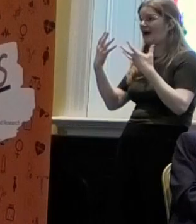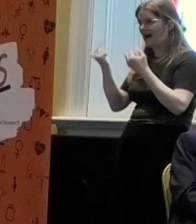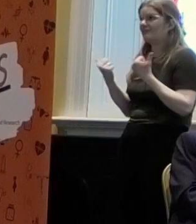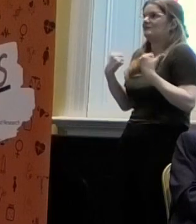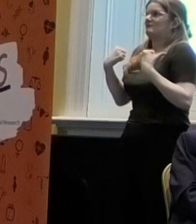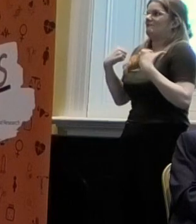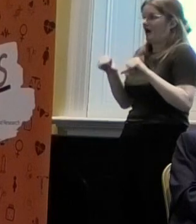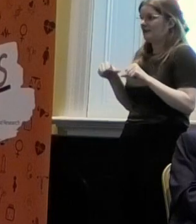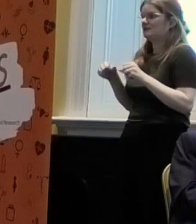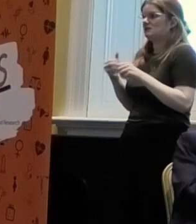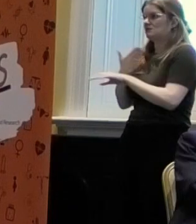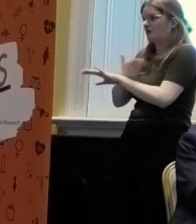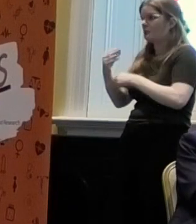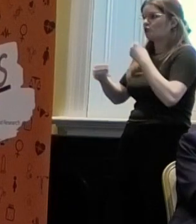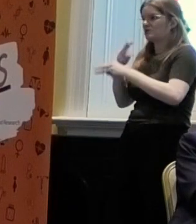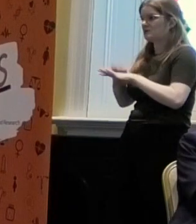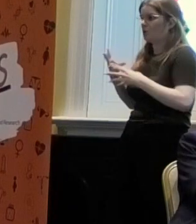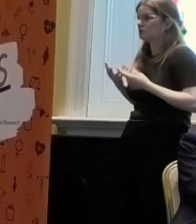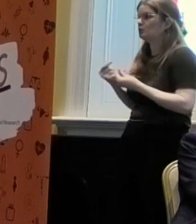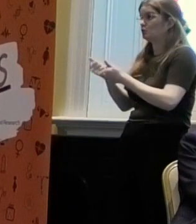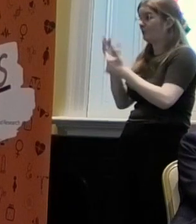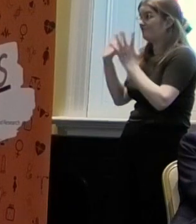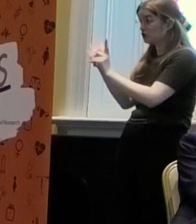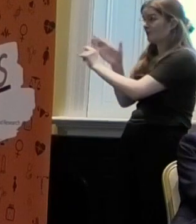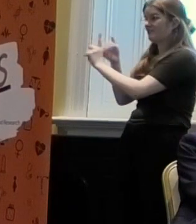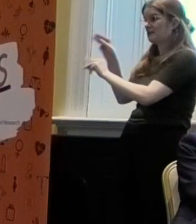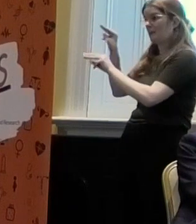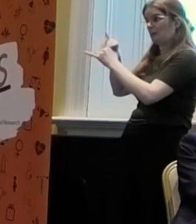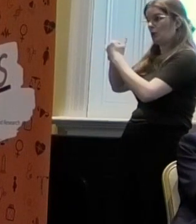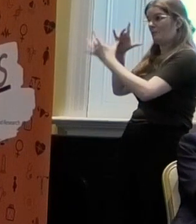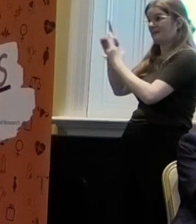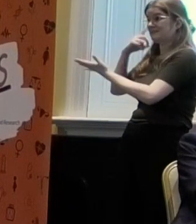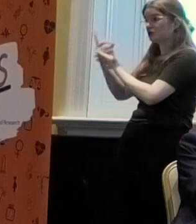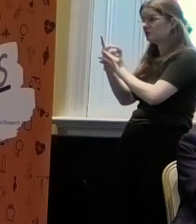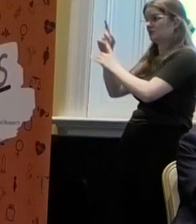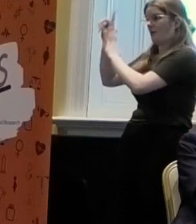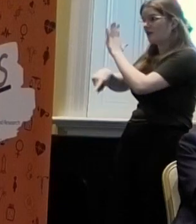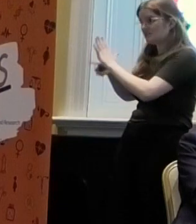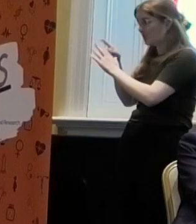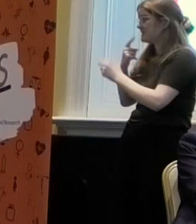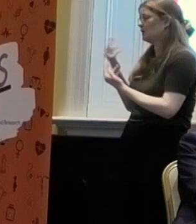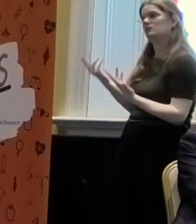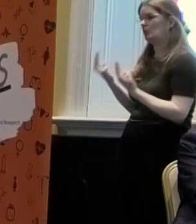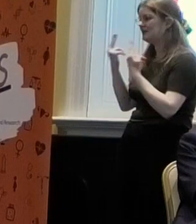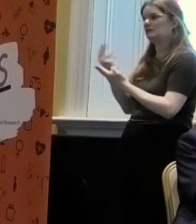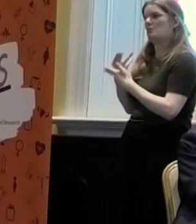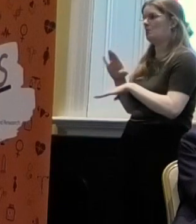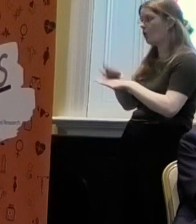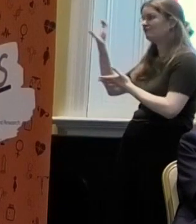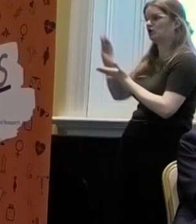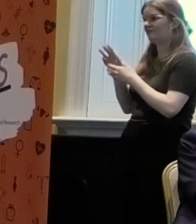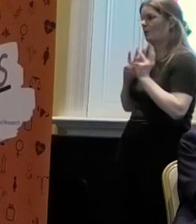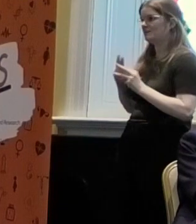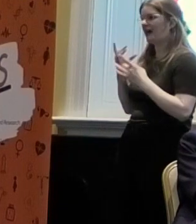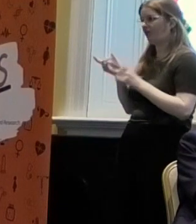finally been effective in convincing the policymakers and the funders that women's health needs more funding. And it's